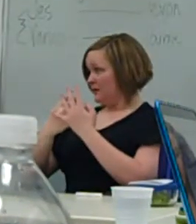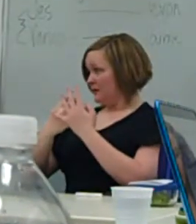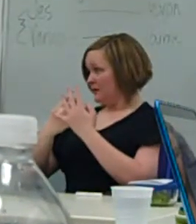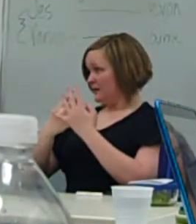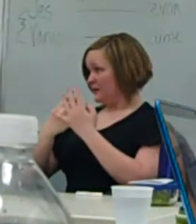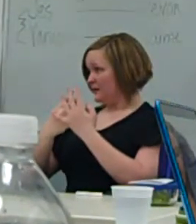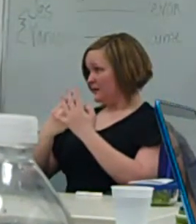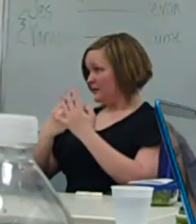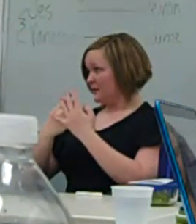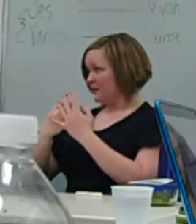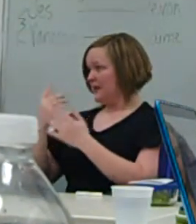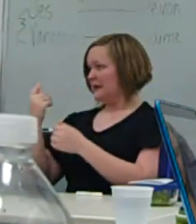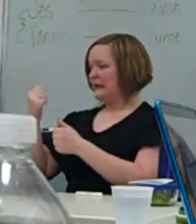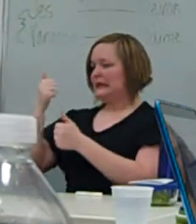Do you always have a screening?